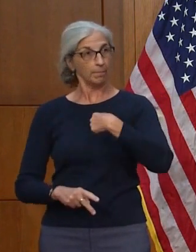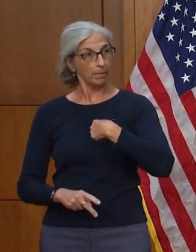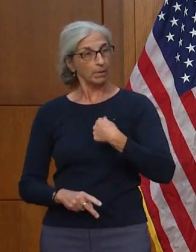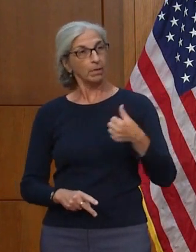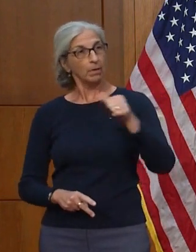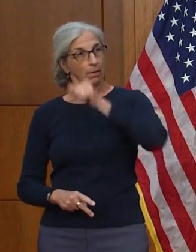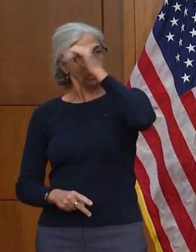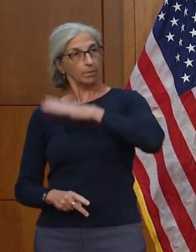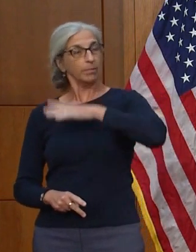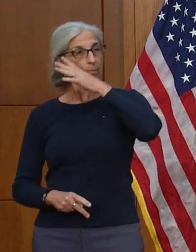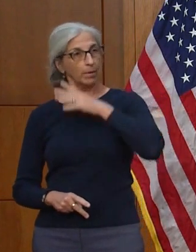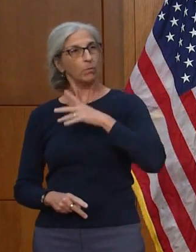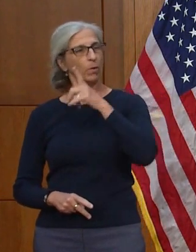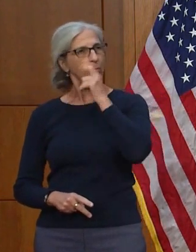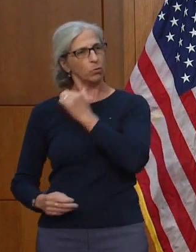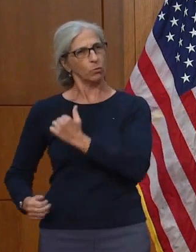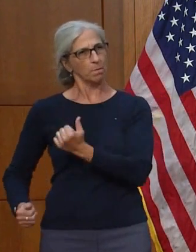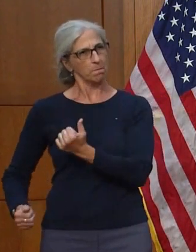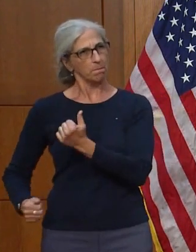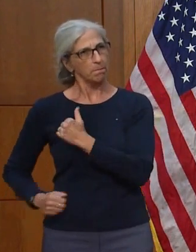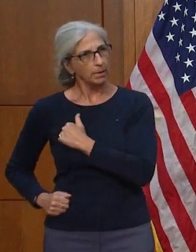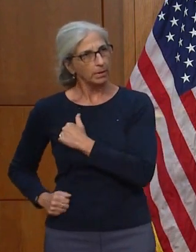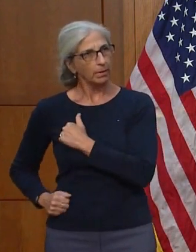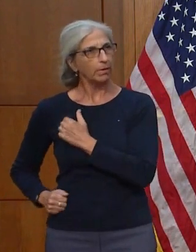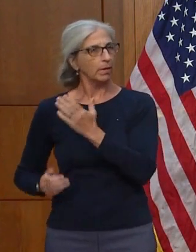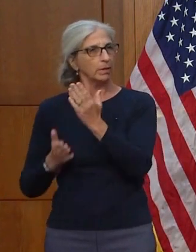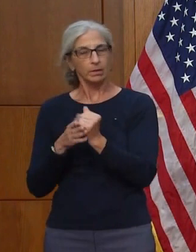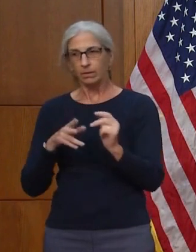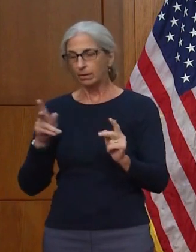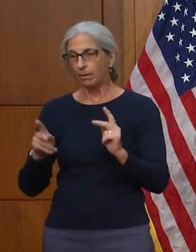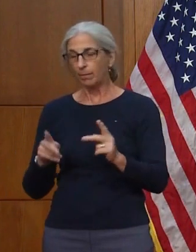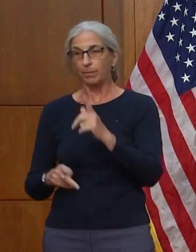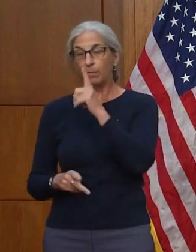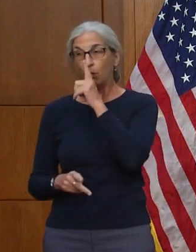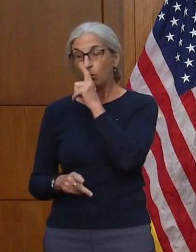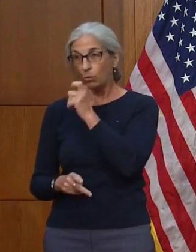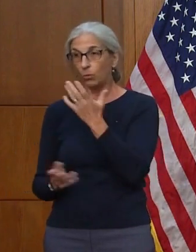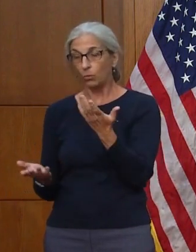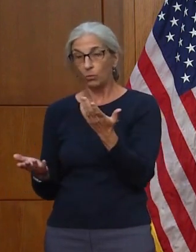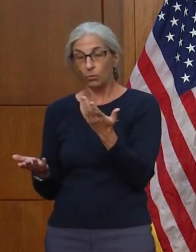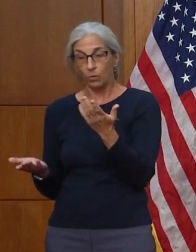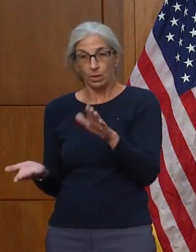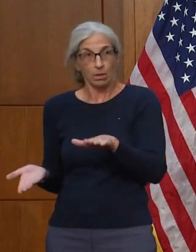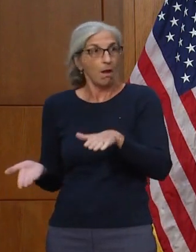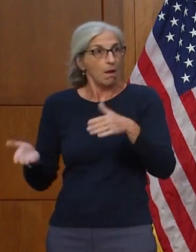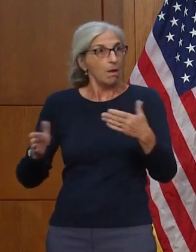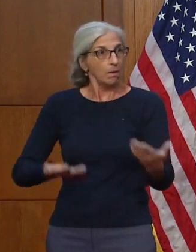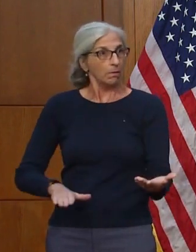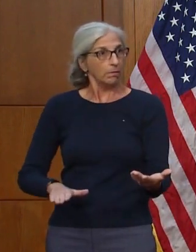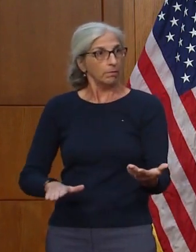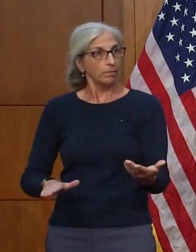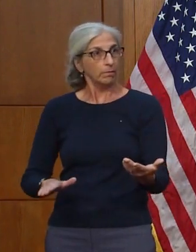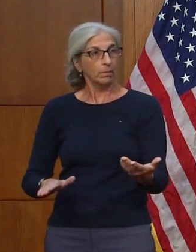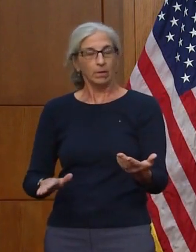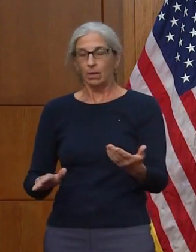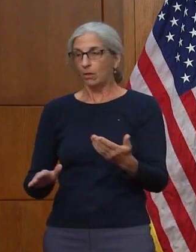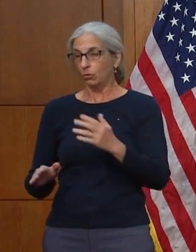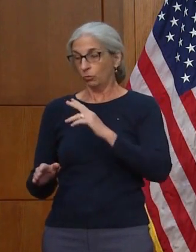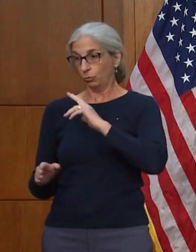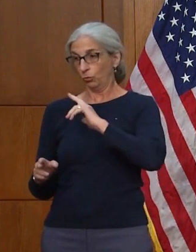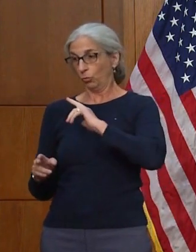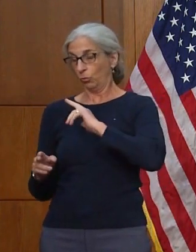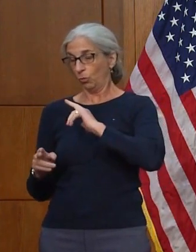the uniform and some who have ultimately paid the sacrifice of death to refer to